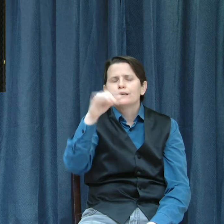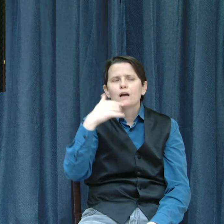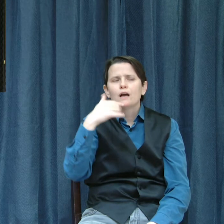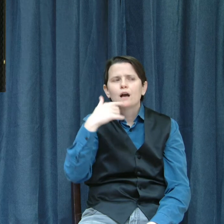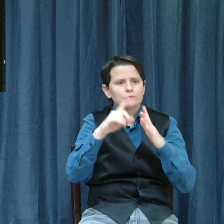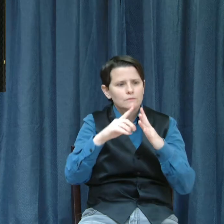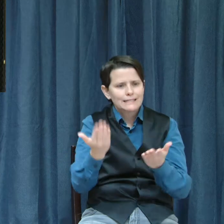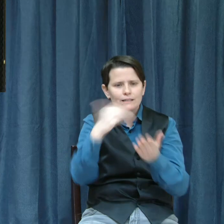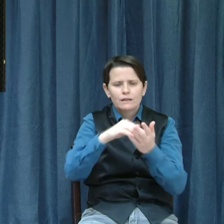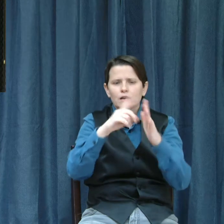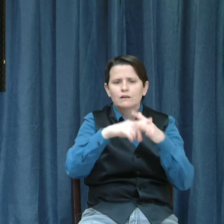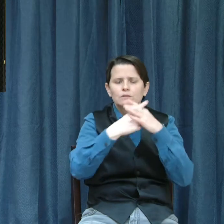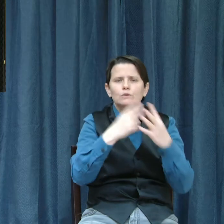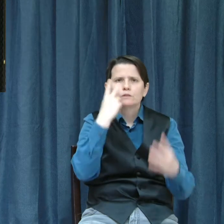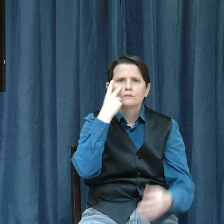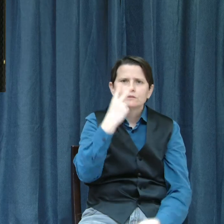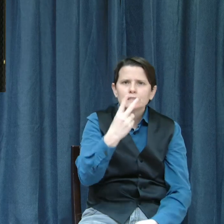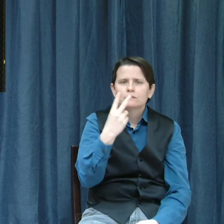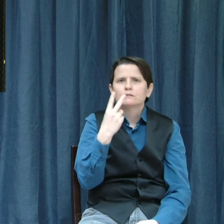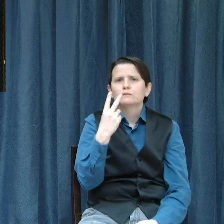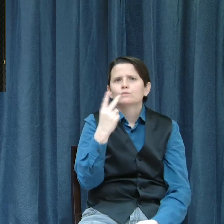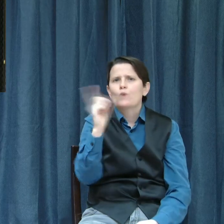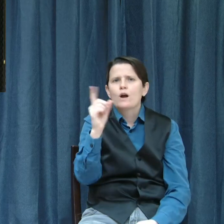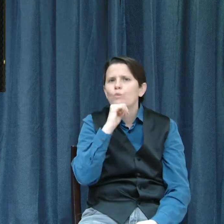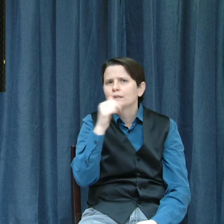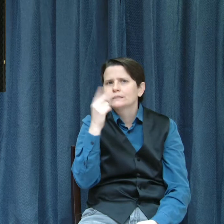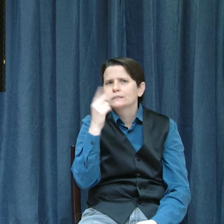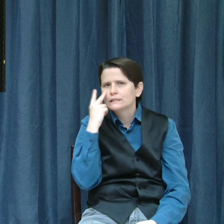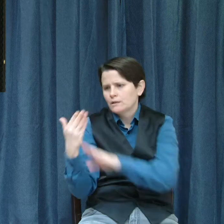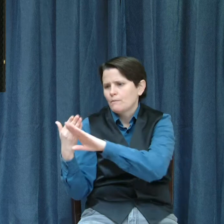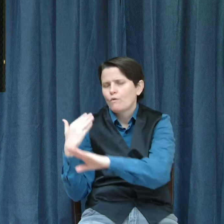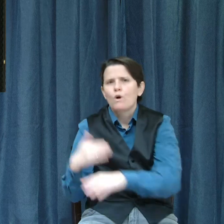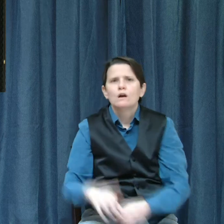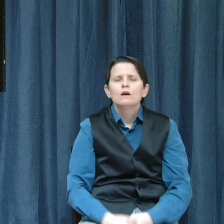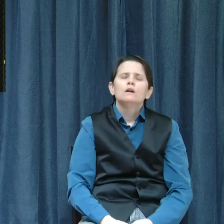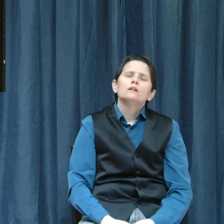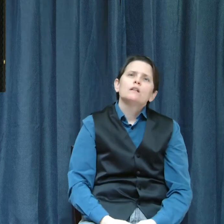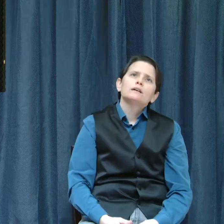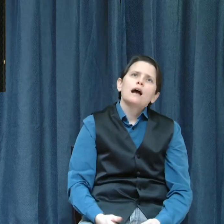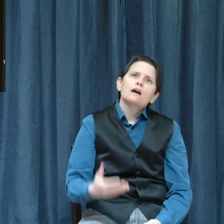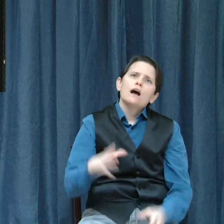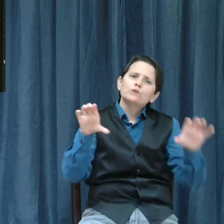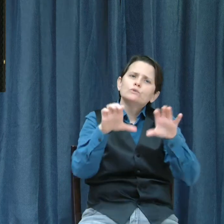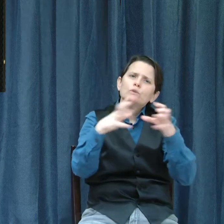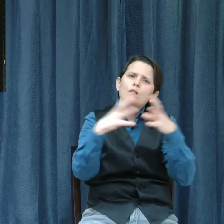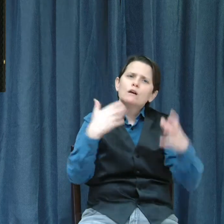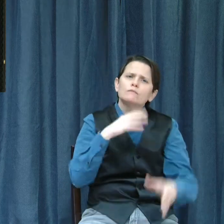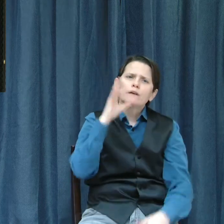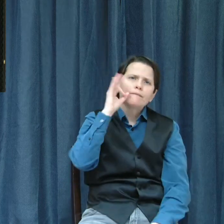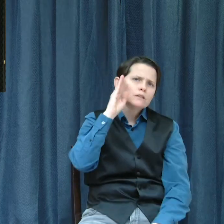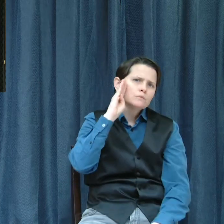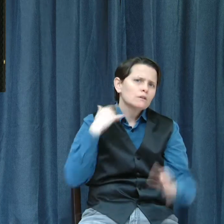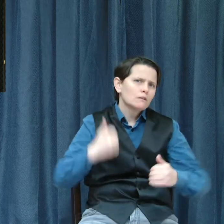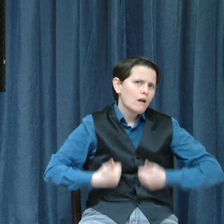I do a lot of Facebook Lives and not so much now, I'm a little busy right now, but historically I do a lot of Facebook Lives,